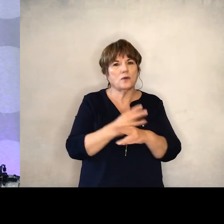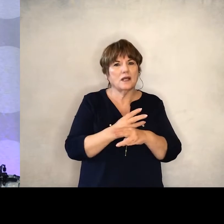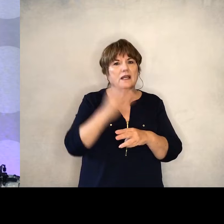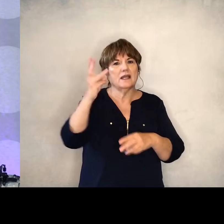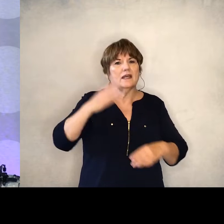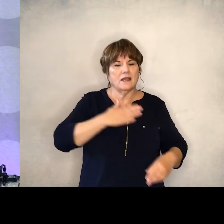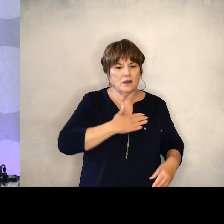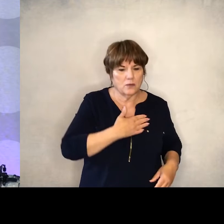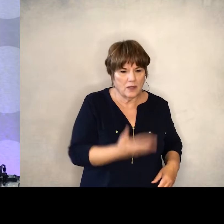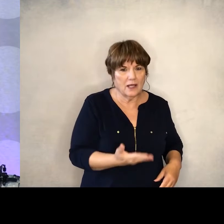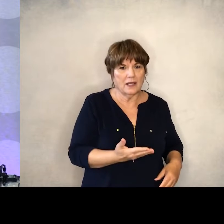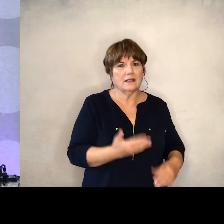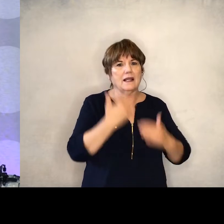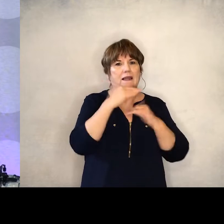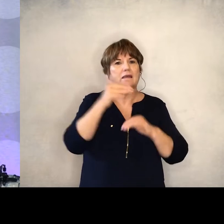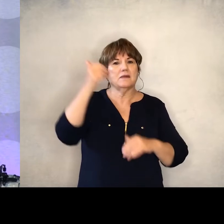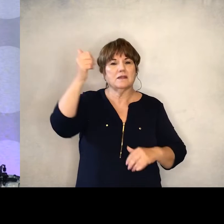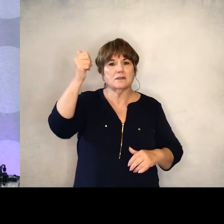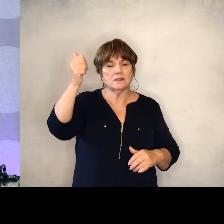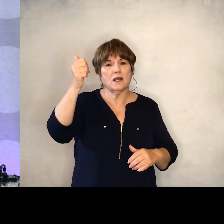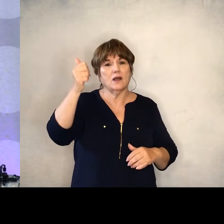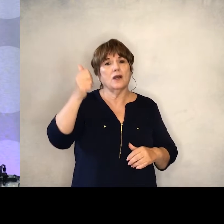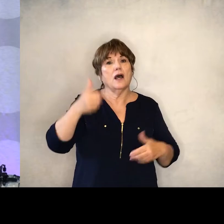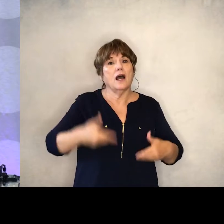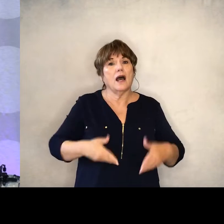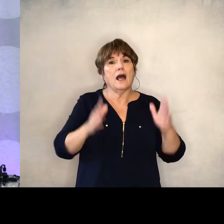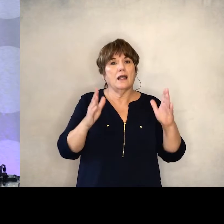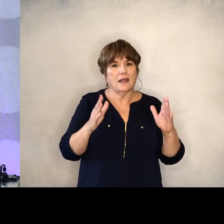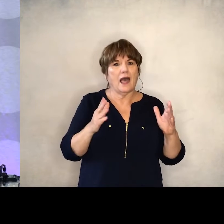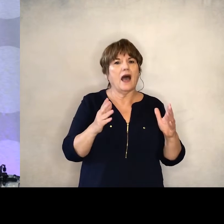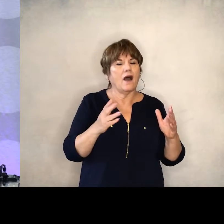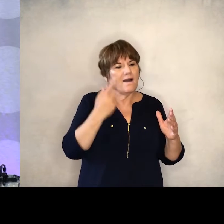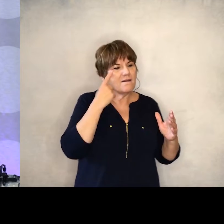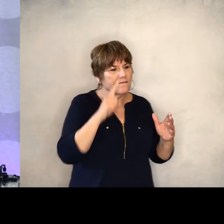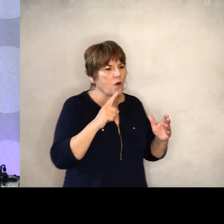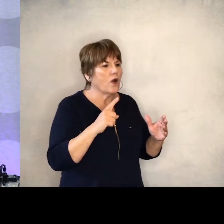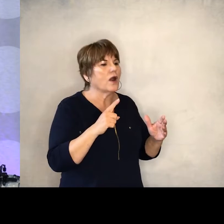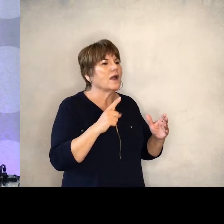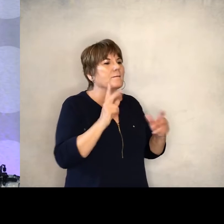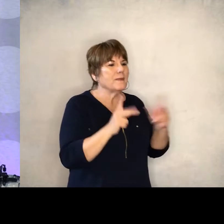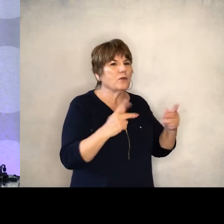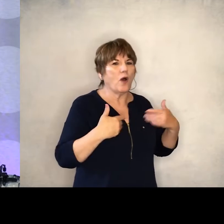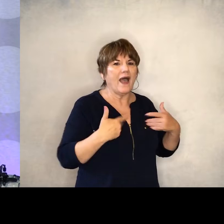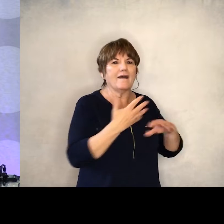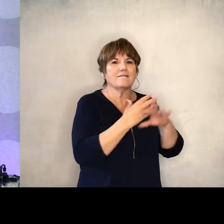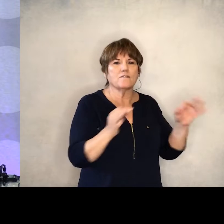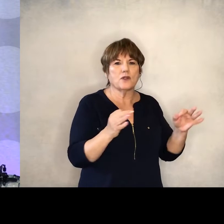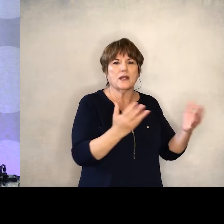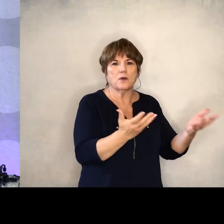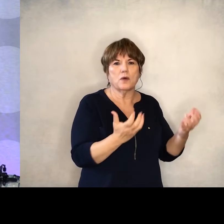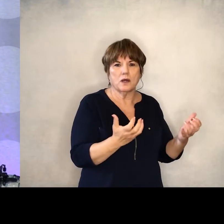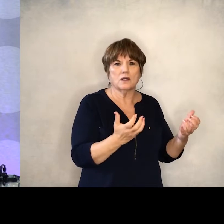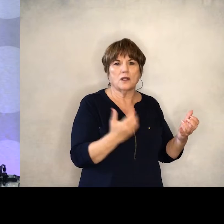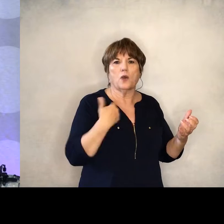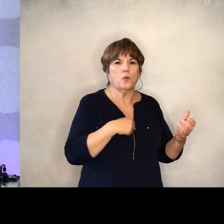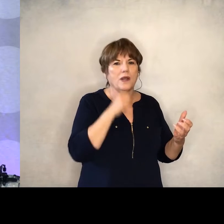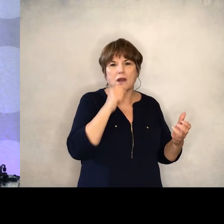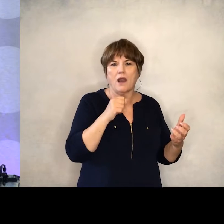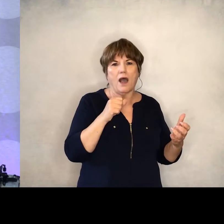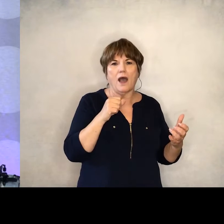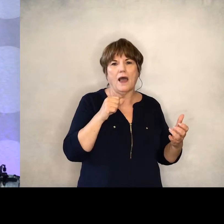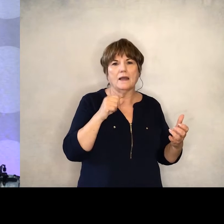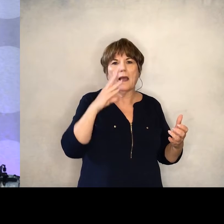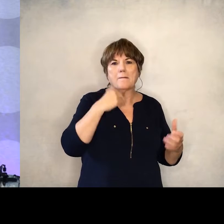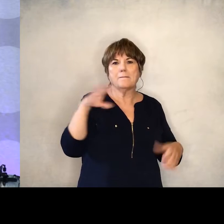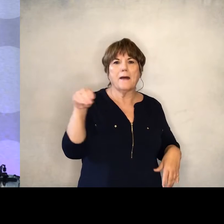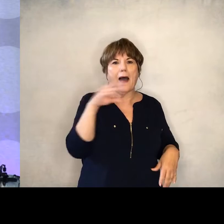limited Himself to allow room for human freedom. We are not puppets. He gives men and